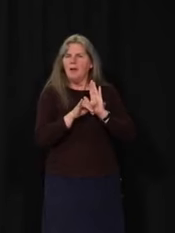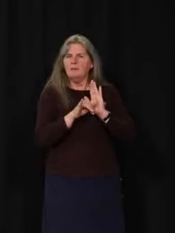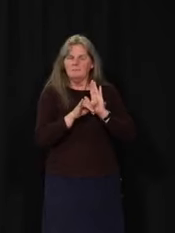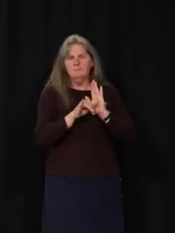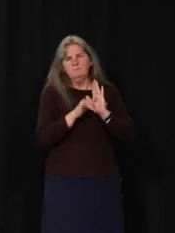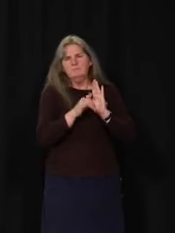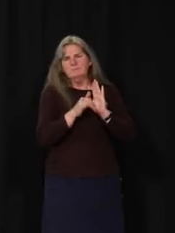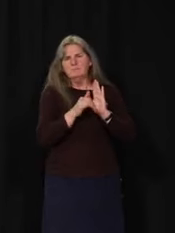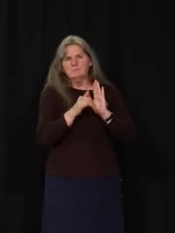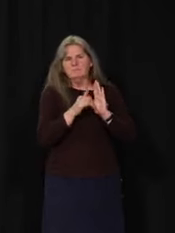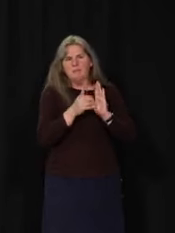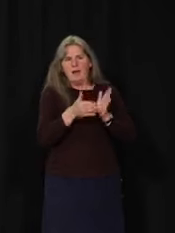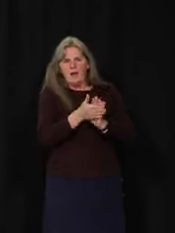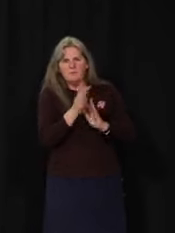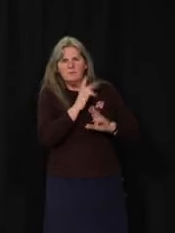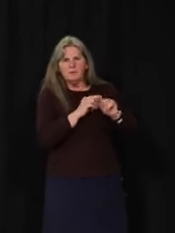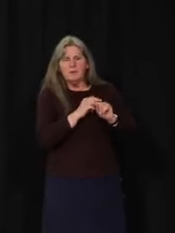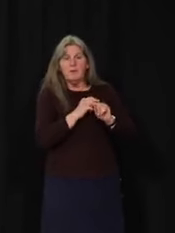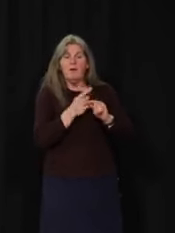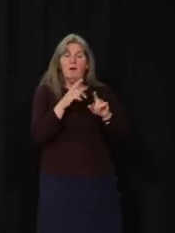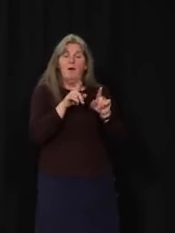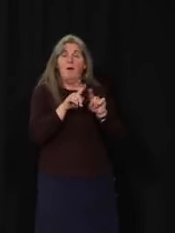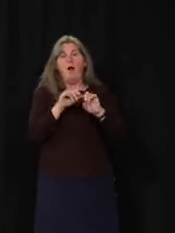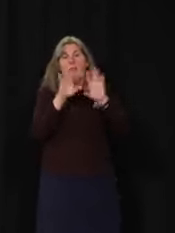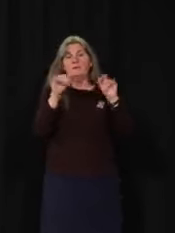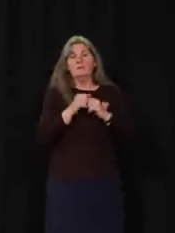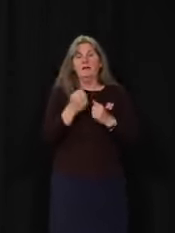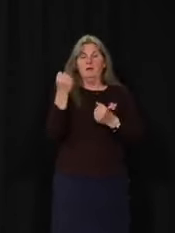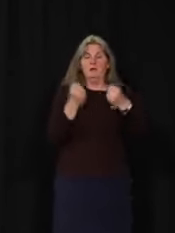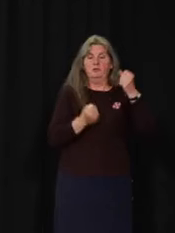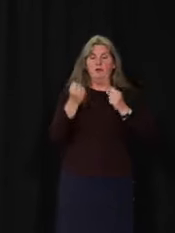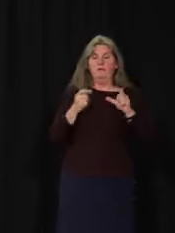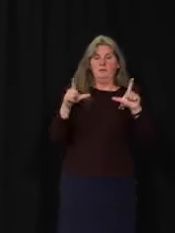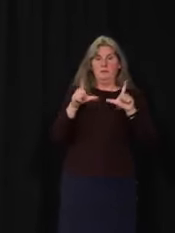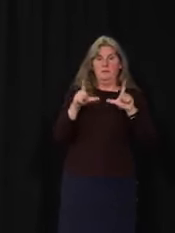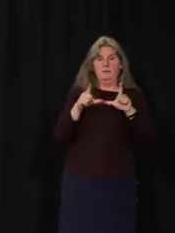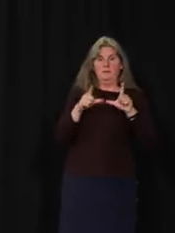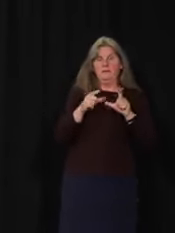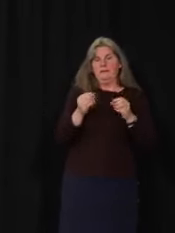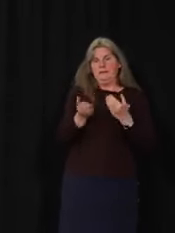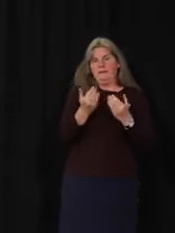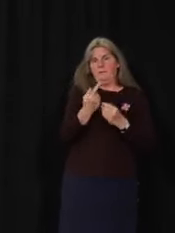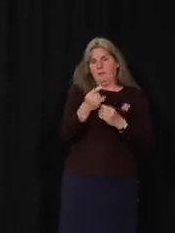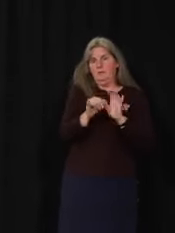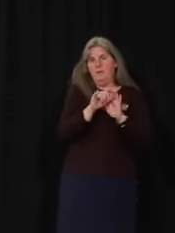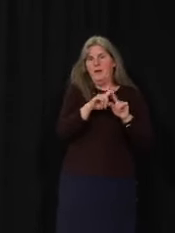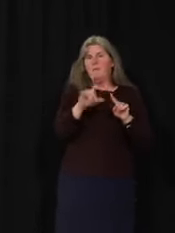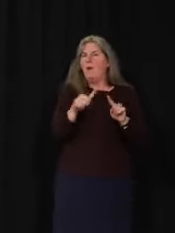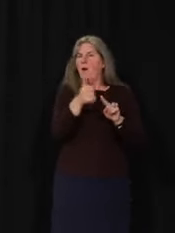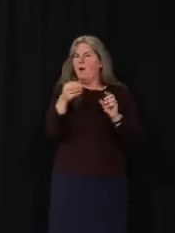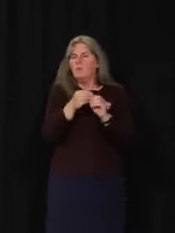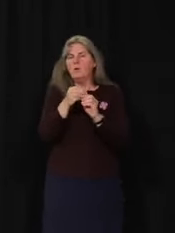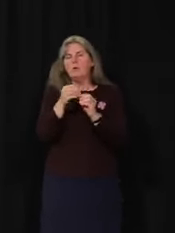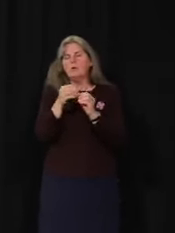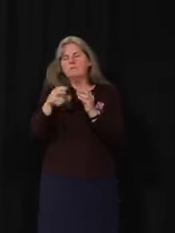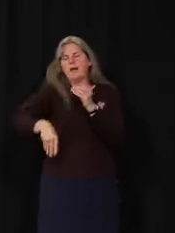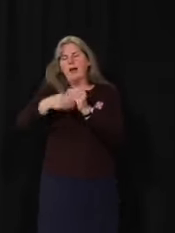for sure, license plates, but the substantive list, we'll have more details about that as we get closer to the date.